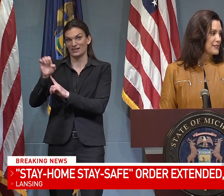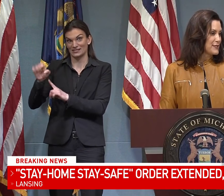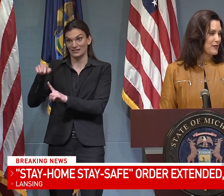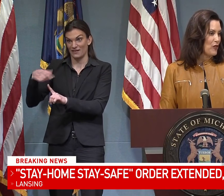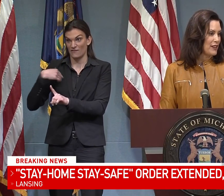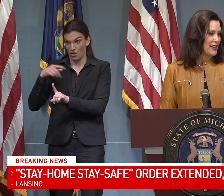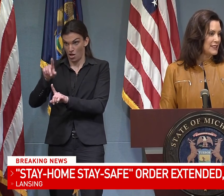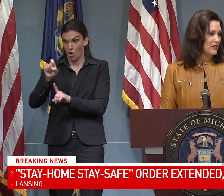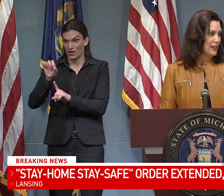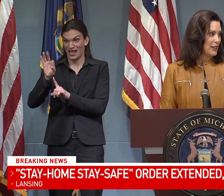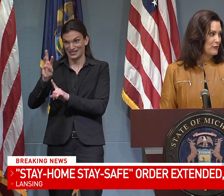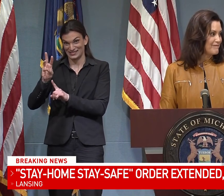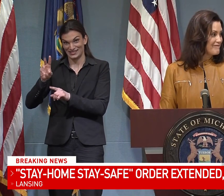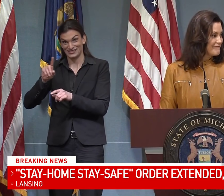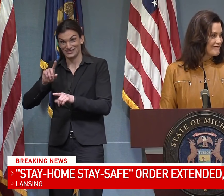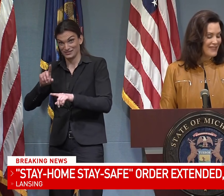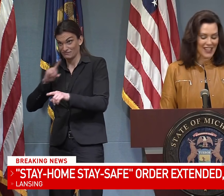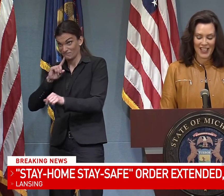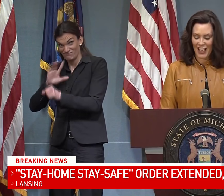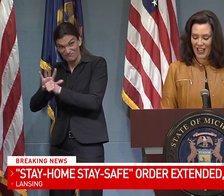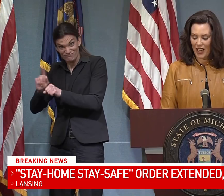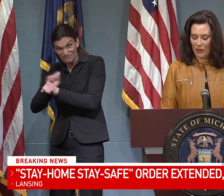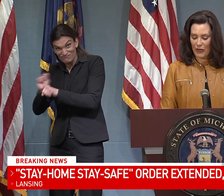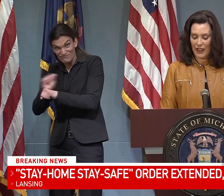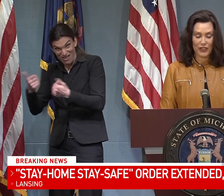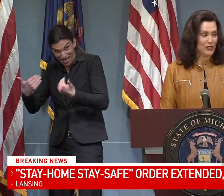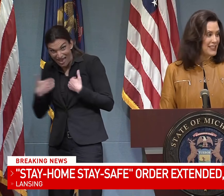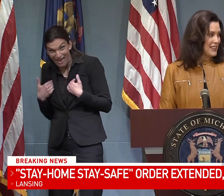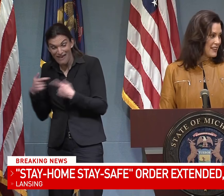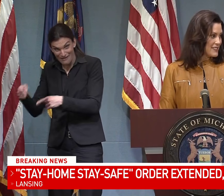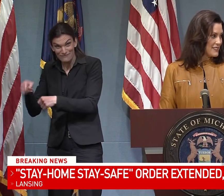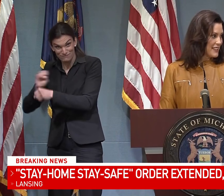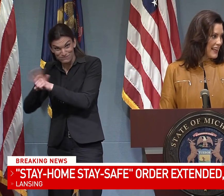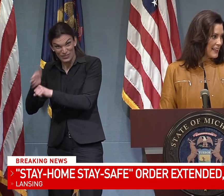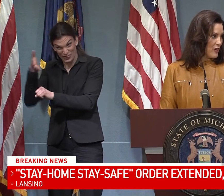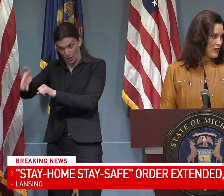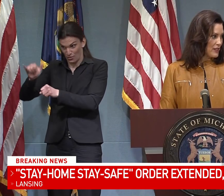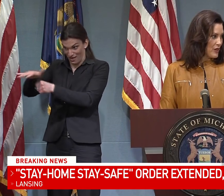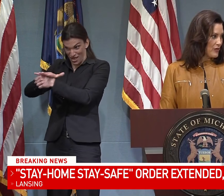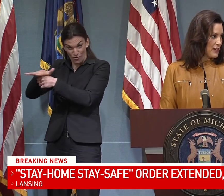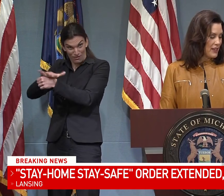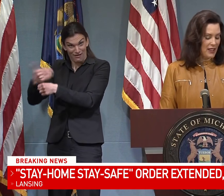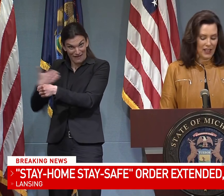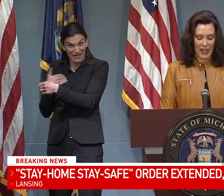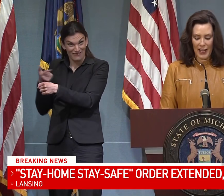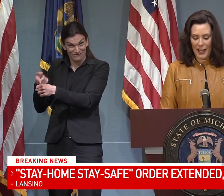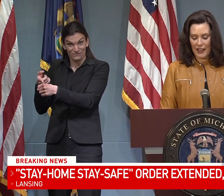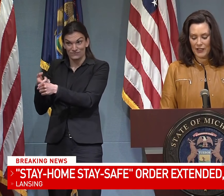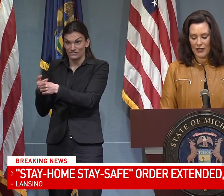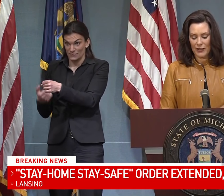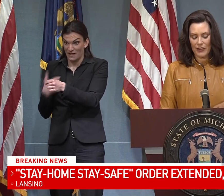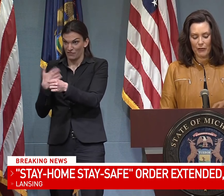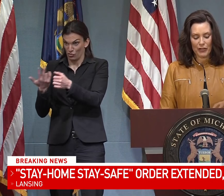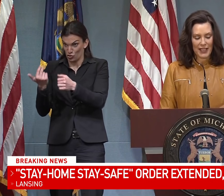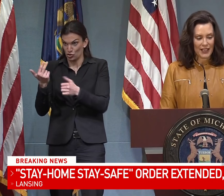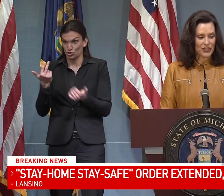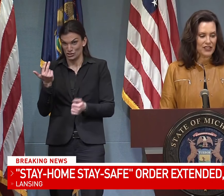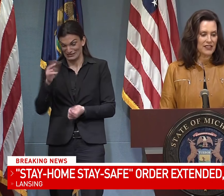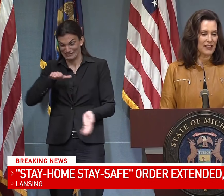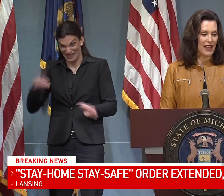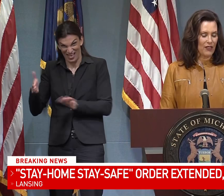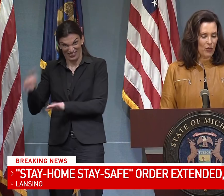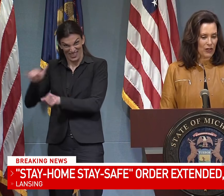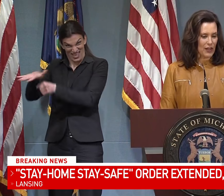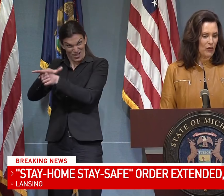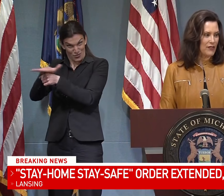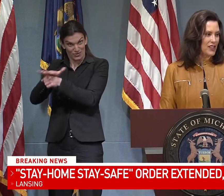confirmed cases of COVID-19 right now. We've had 13 deaths in that county alone. And the protections